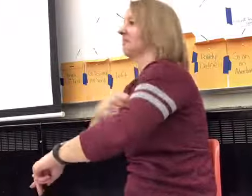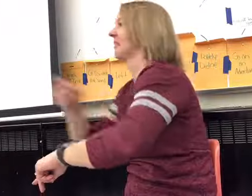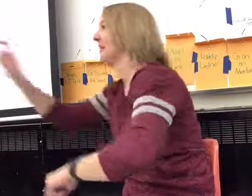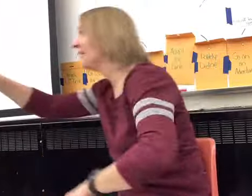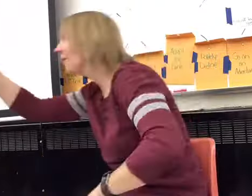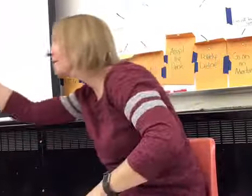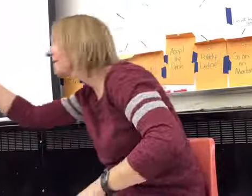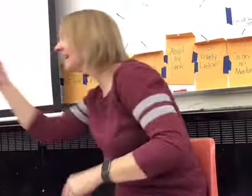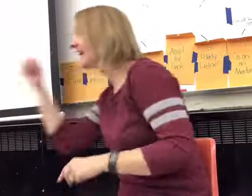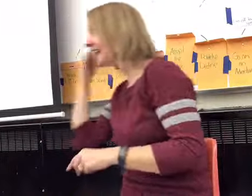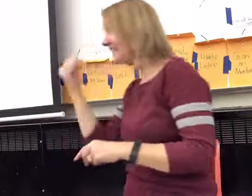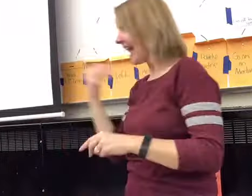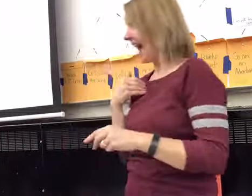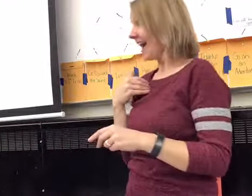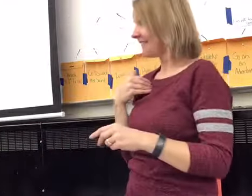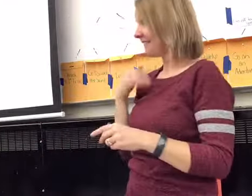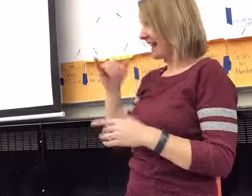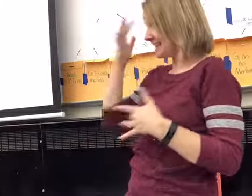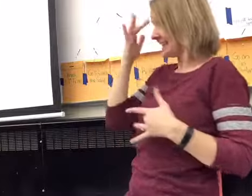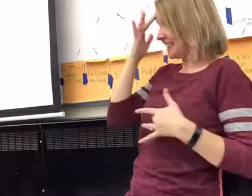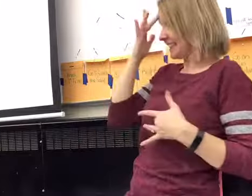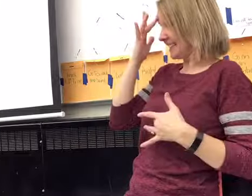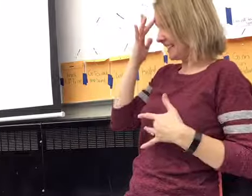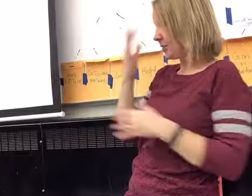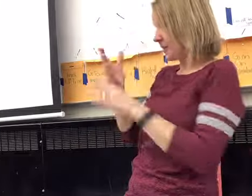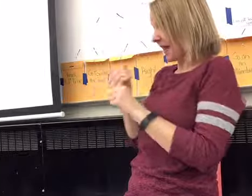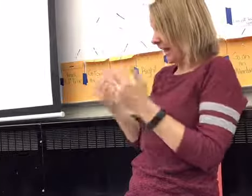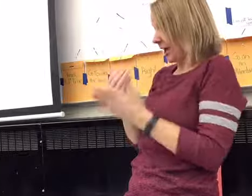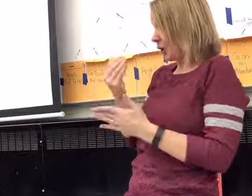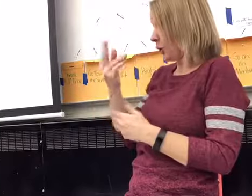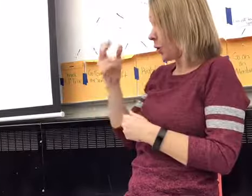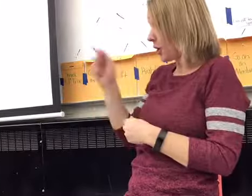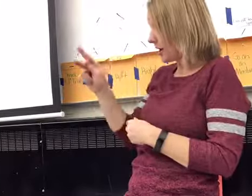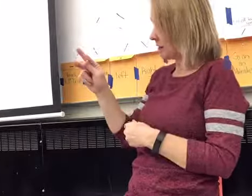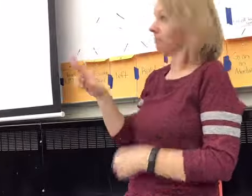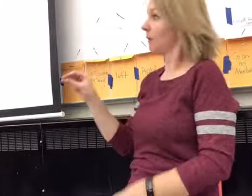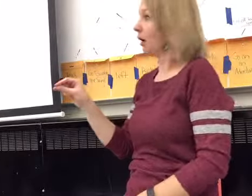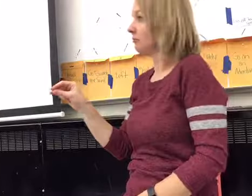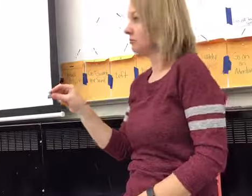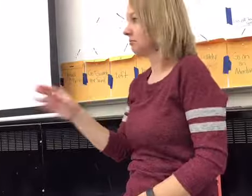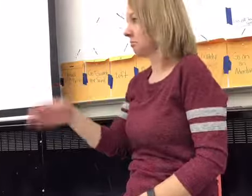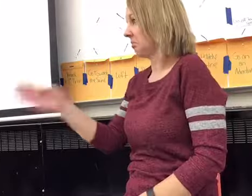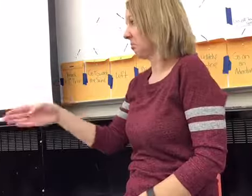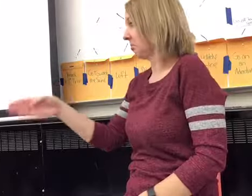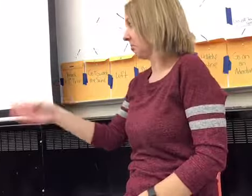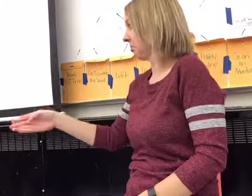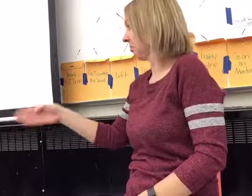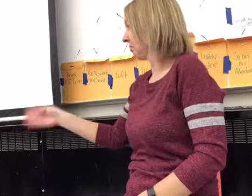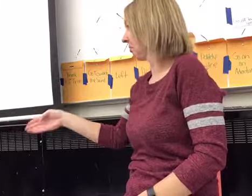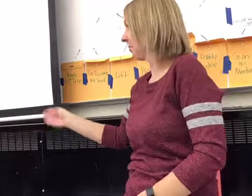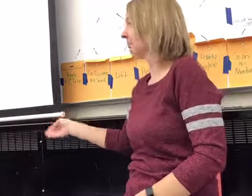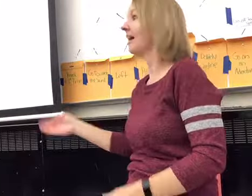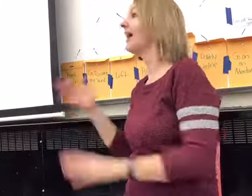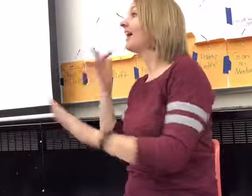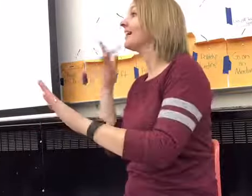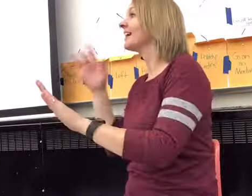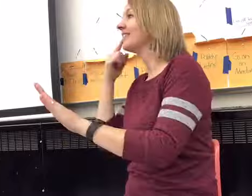has conjunctivitis, do they get a new one? No, not at all. Now, luckily for you guys, I do have another Christmas surprise for